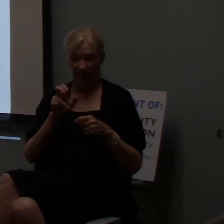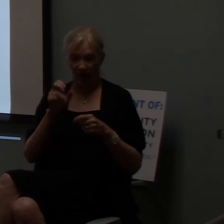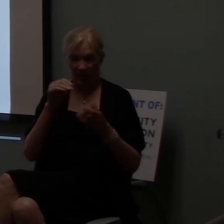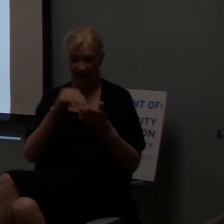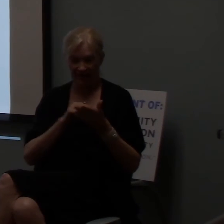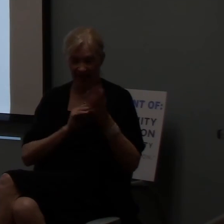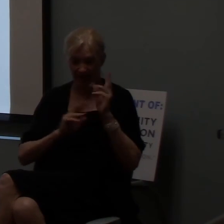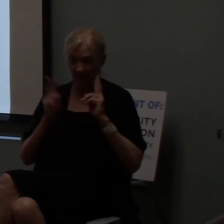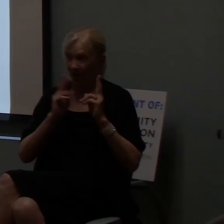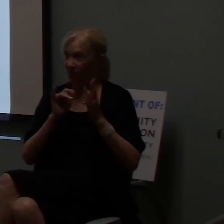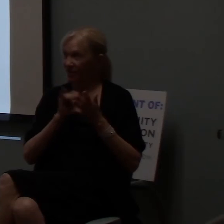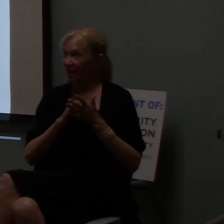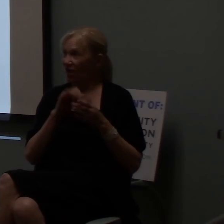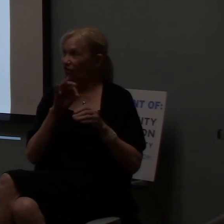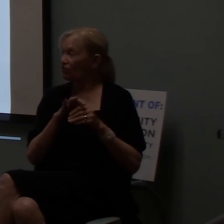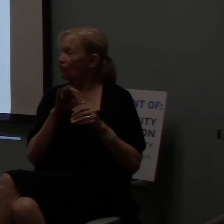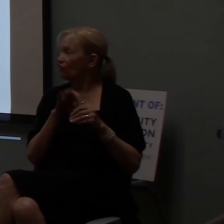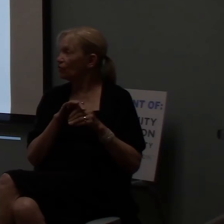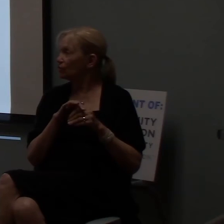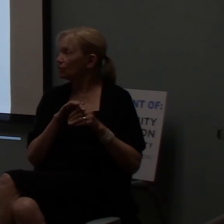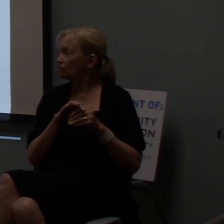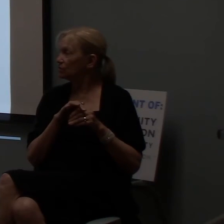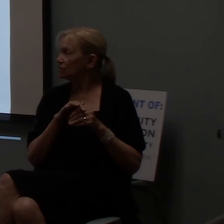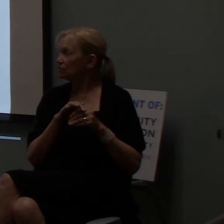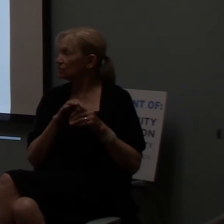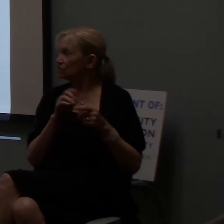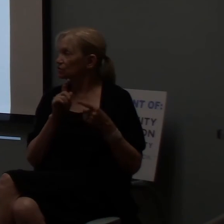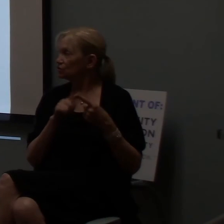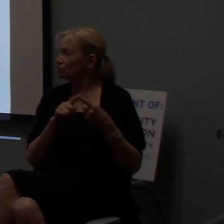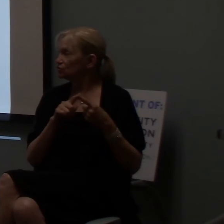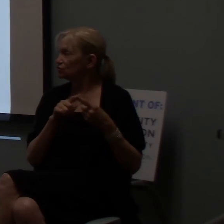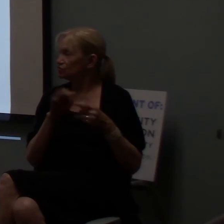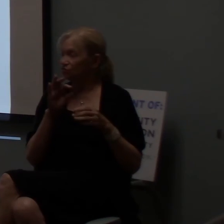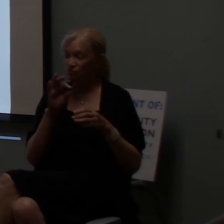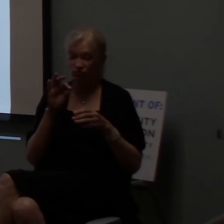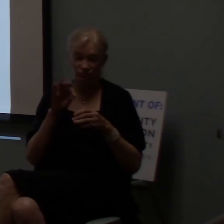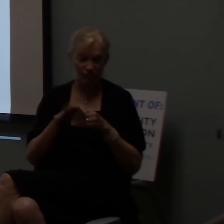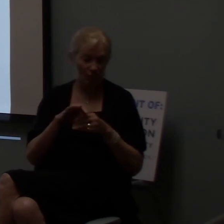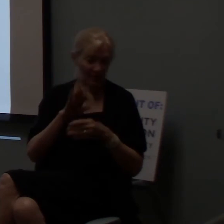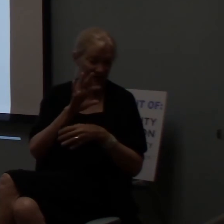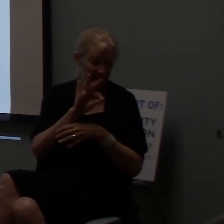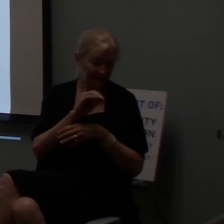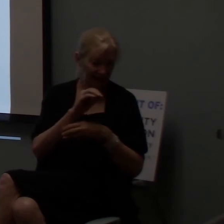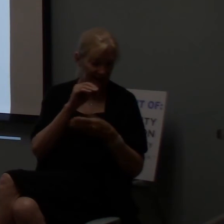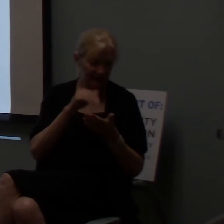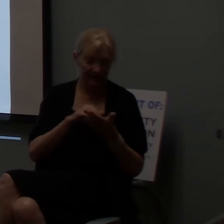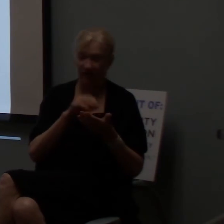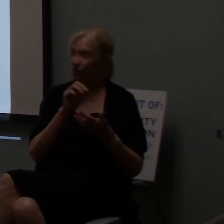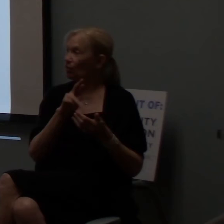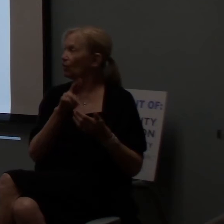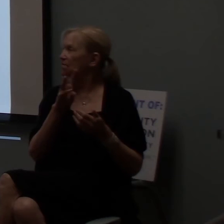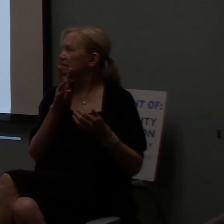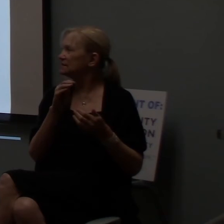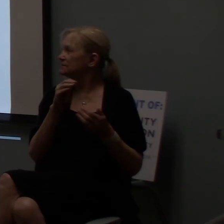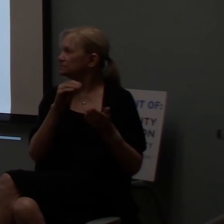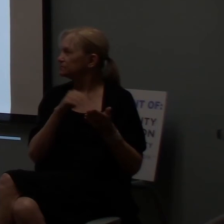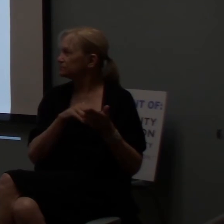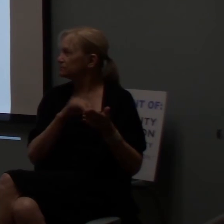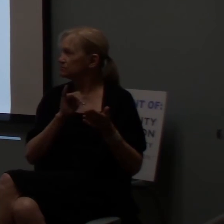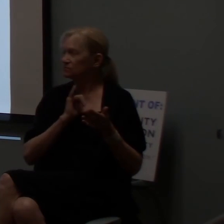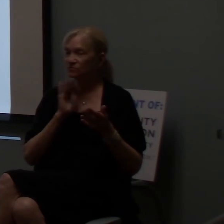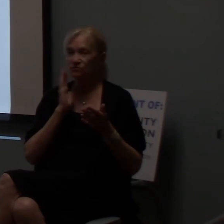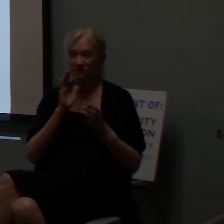vote to go to either 90,000 or 60,000 approximately, I will get